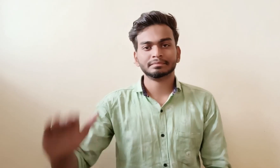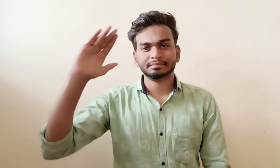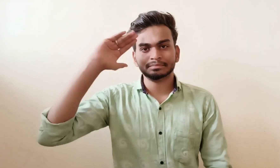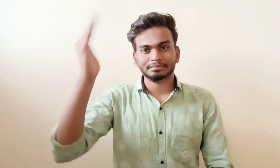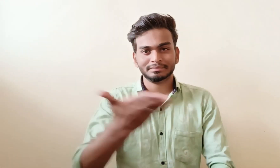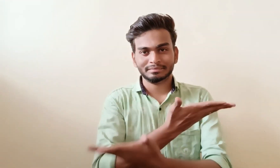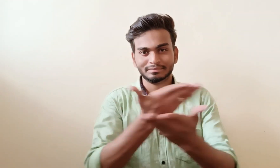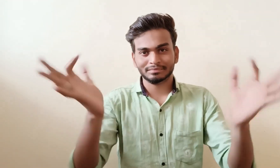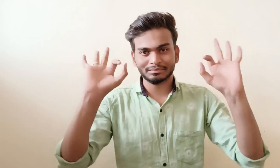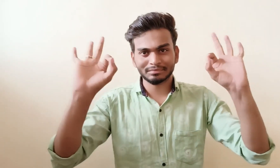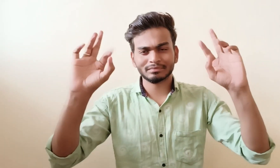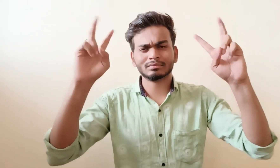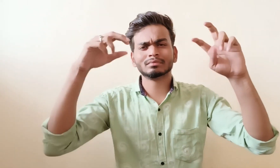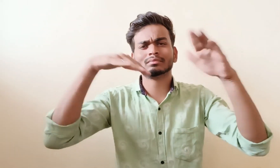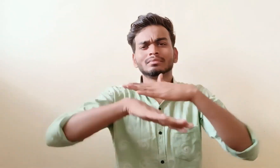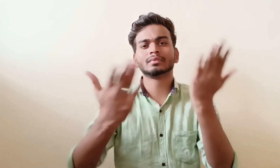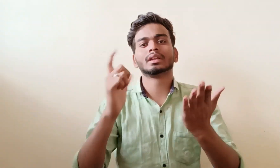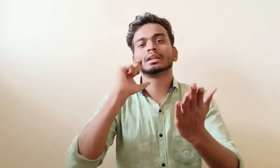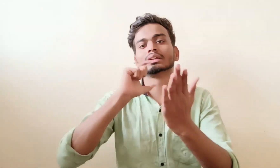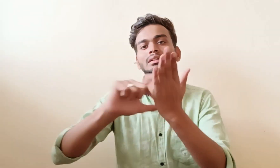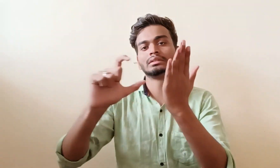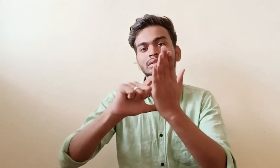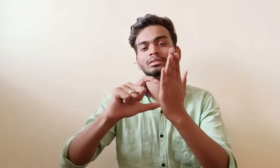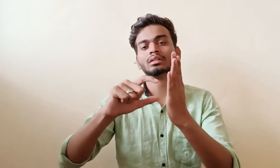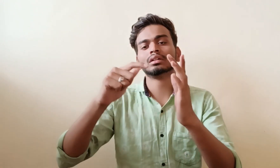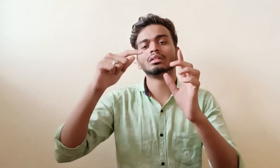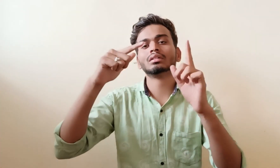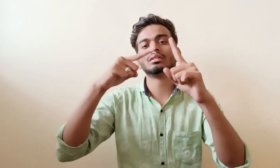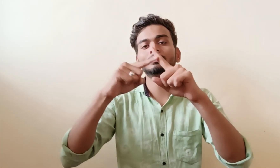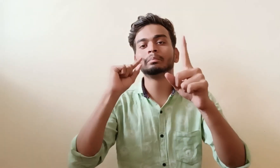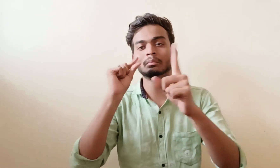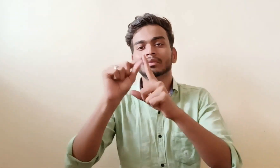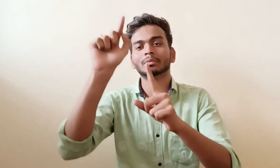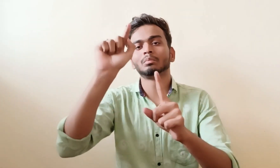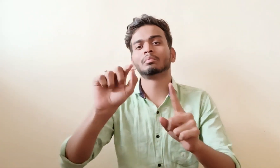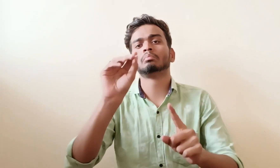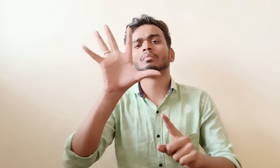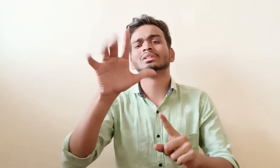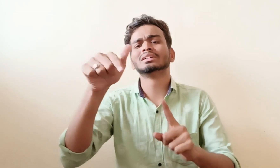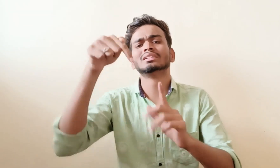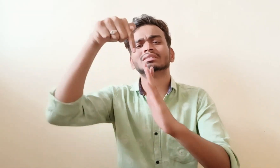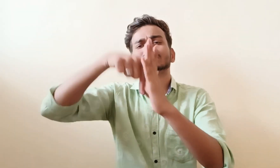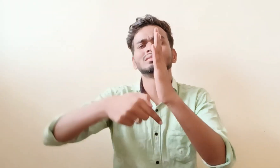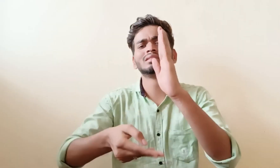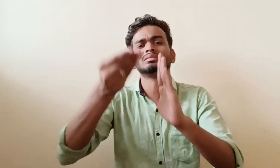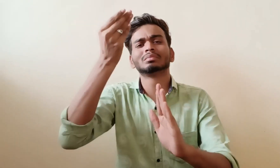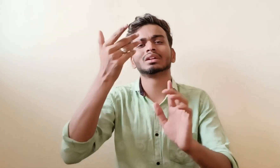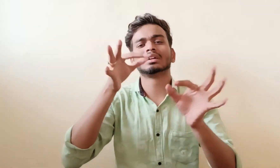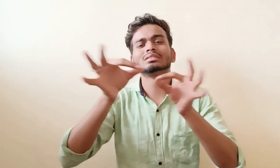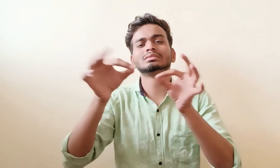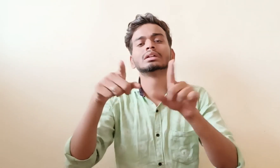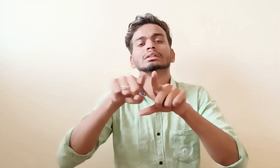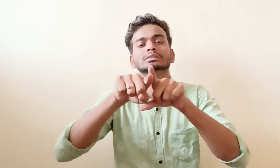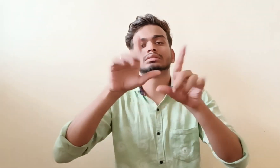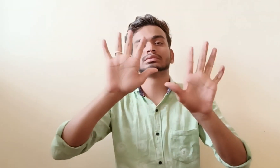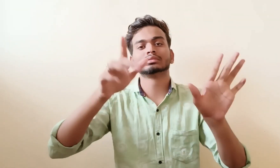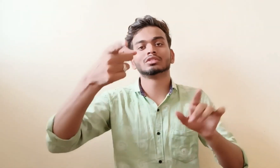Hello, all you find and watch channel upload subject Instagram 5 tips and tricks, its meaning point